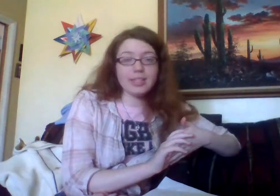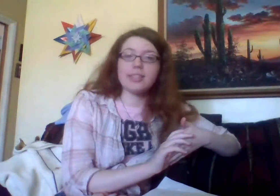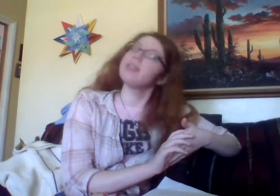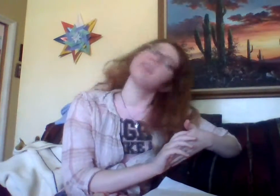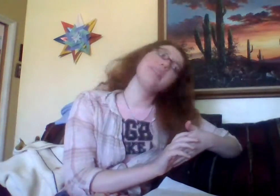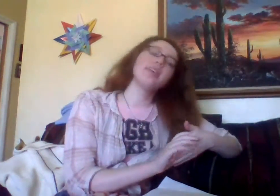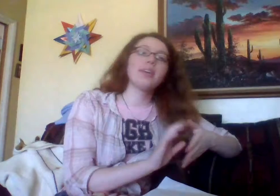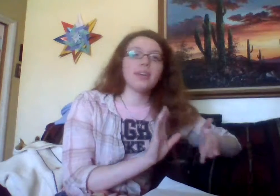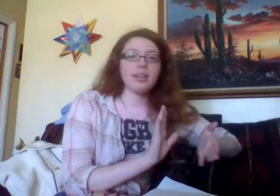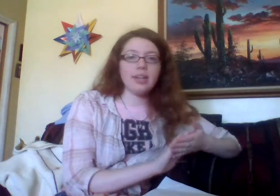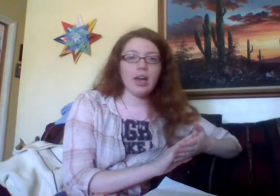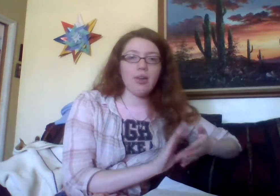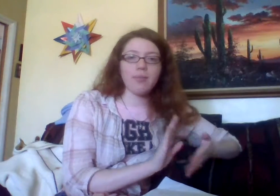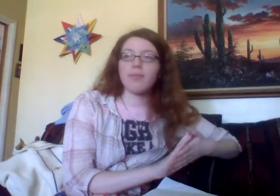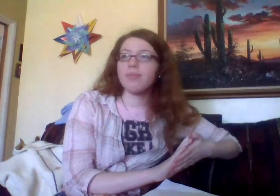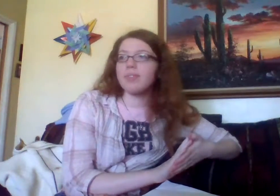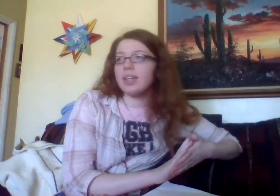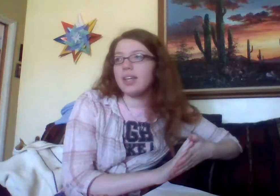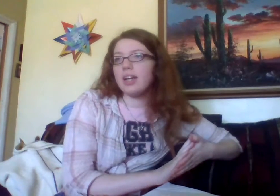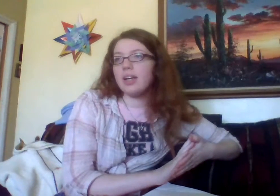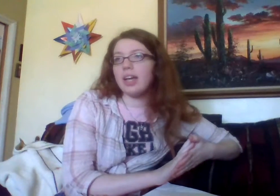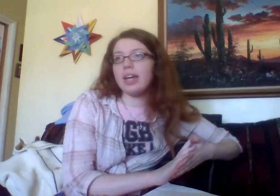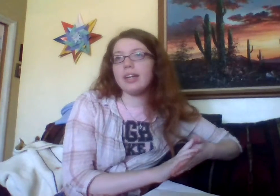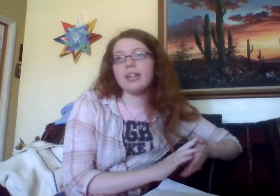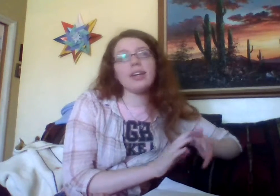it. You know, like,